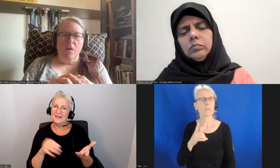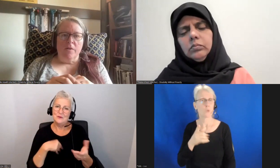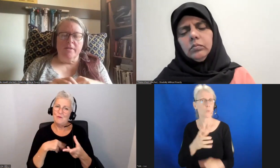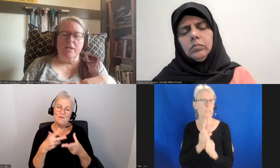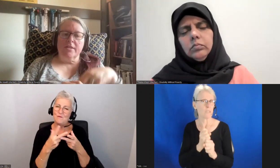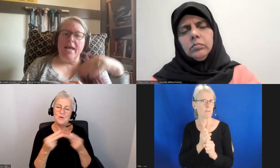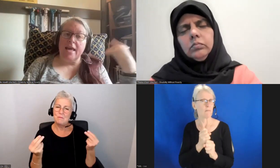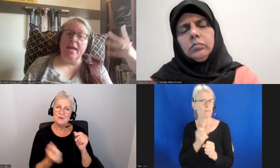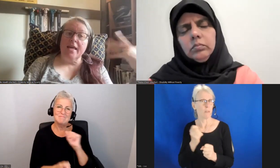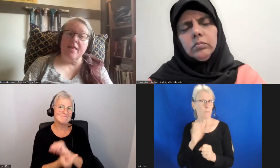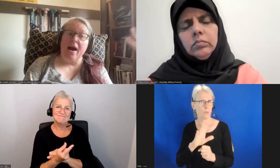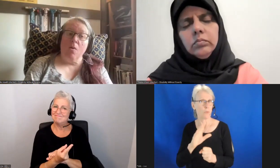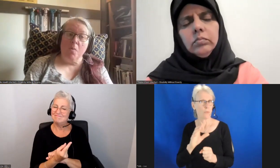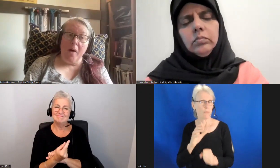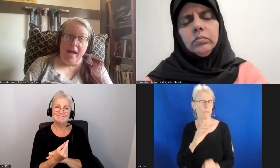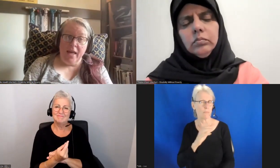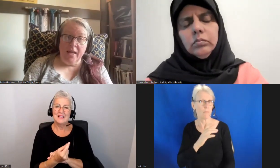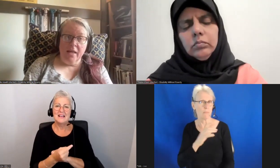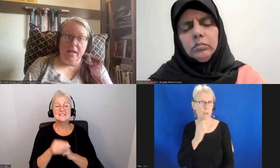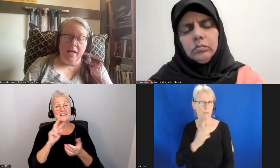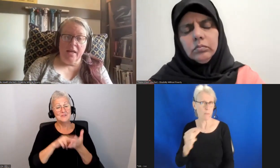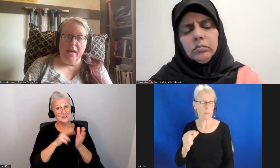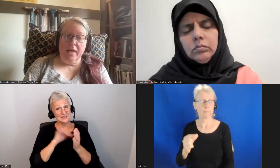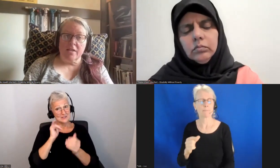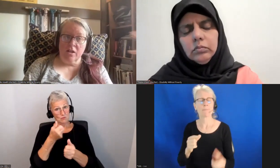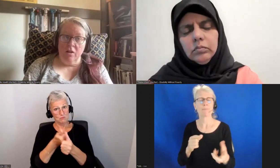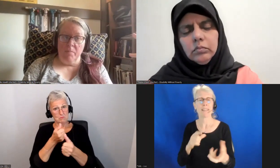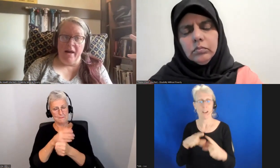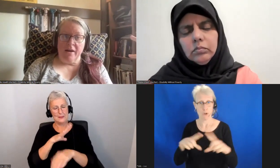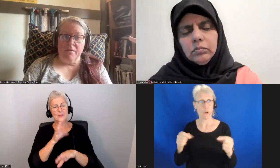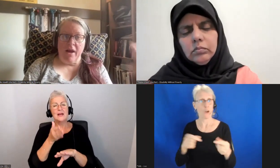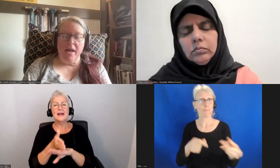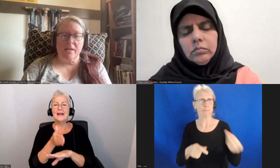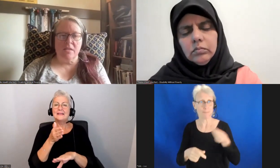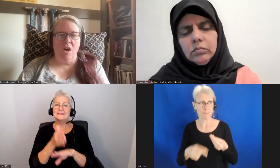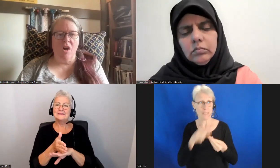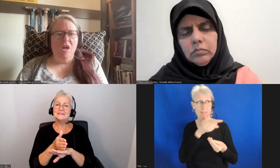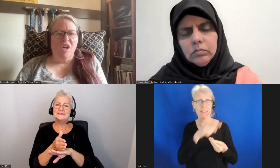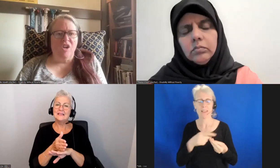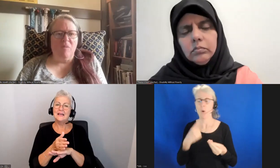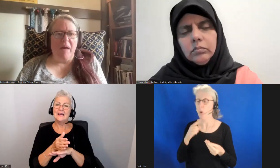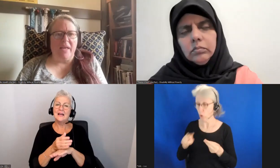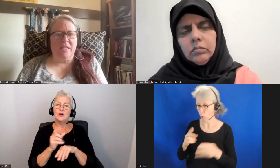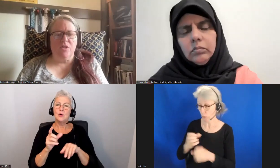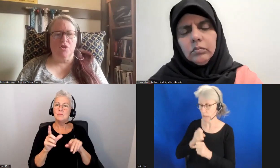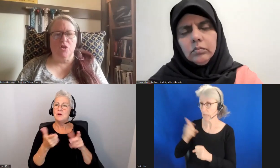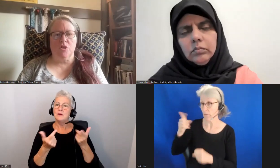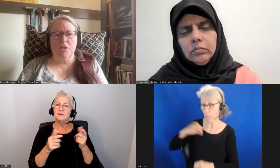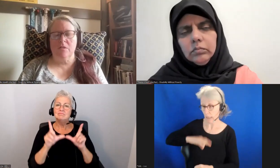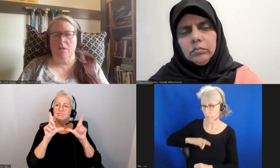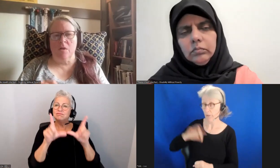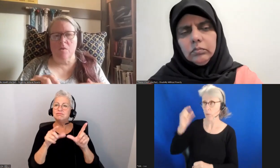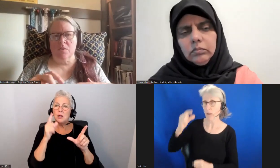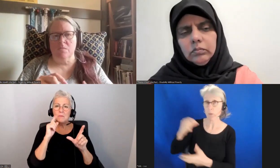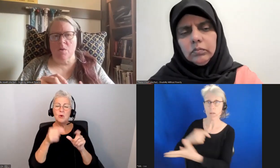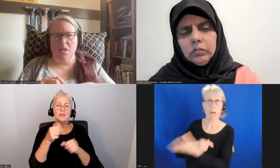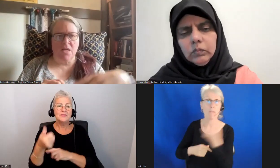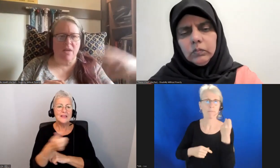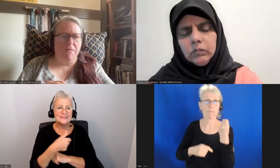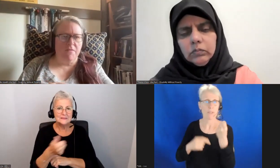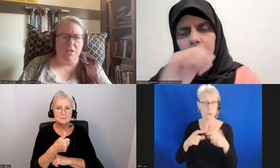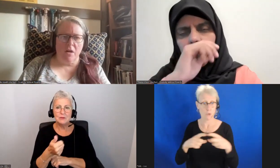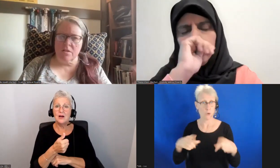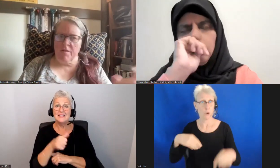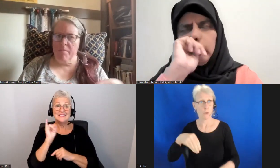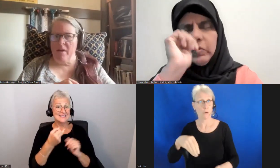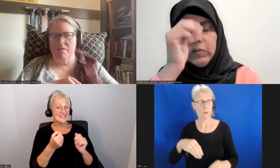now, taking that away is a clawback, right? It's not, clawback isn't just, we're going to